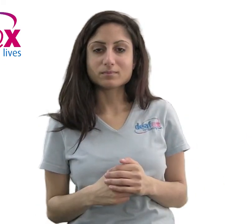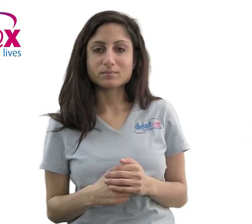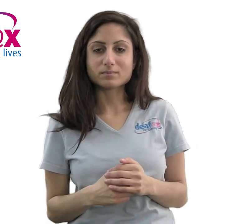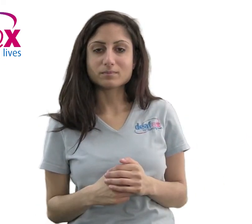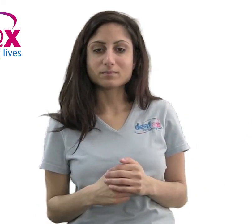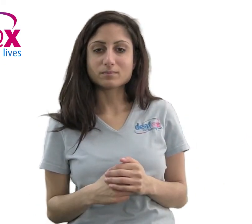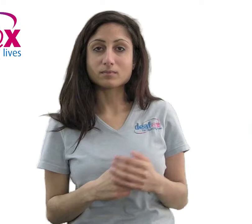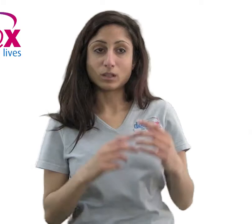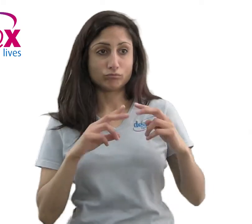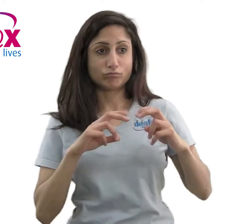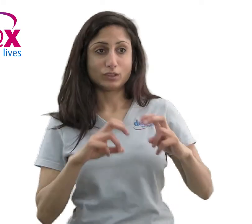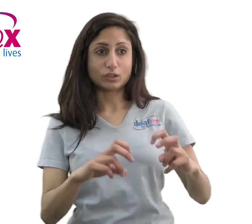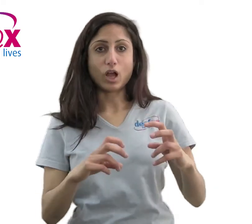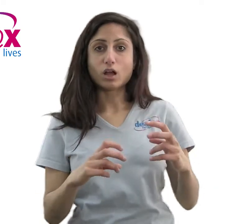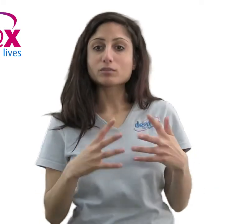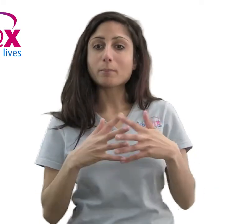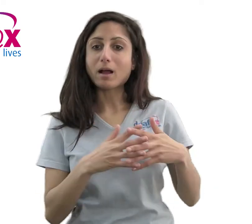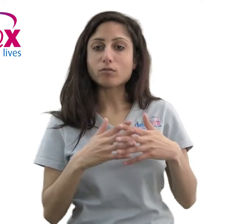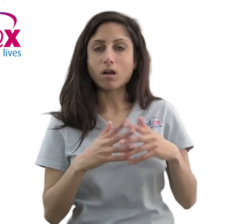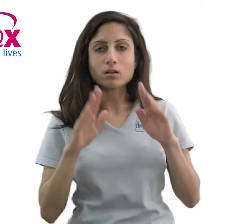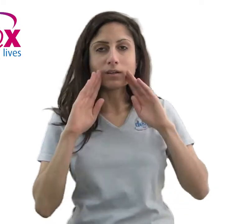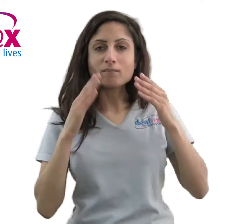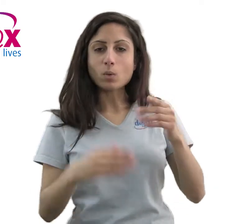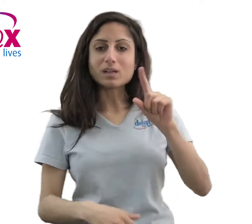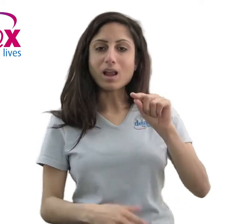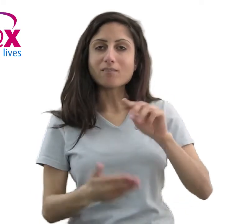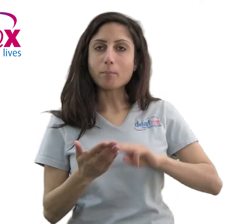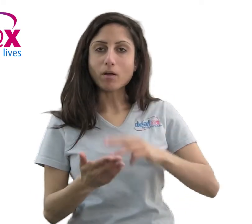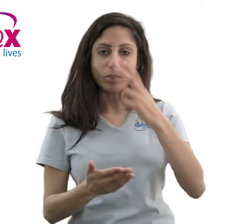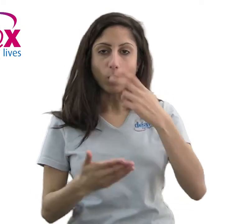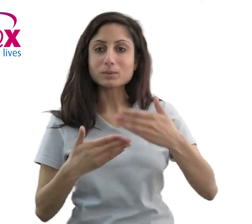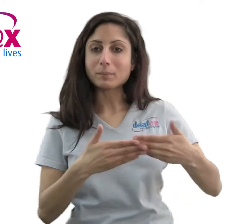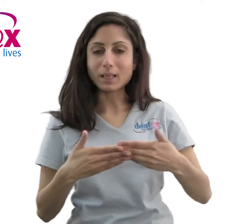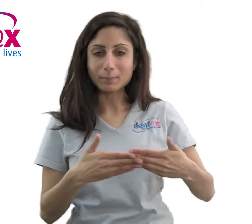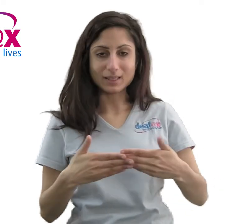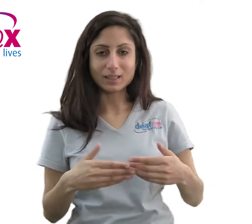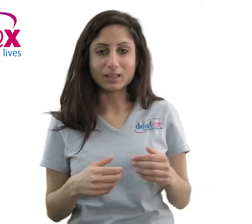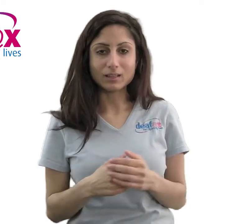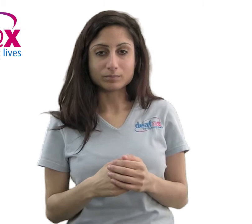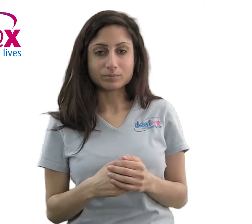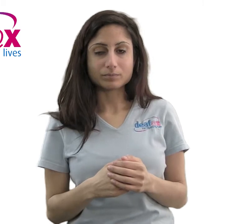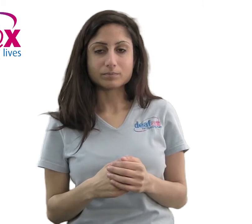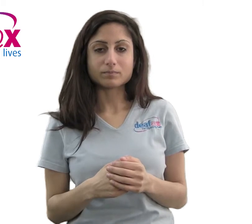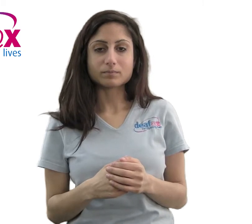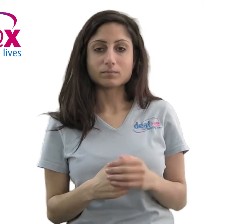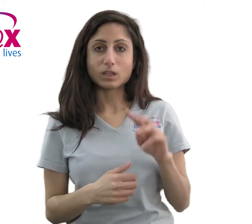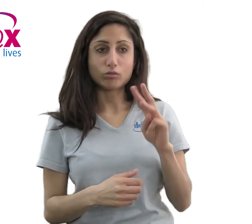all. The groups were tested at regular intervals, and the results were that the signing group became more